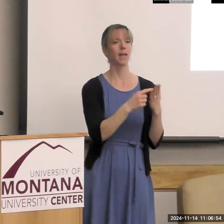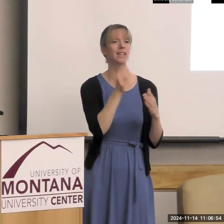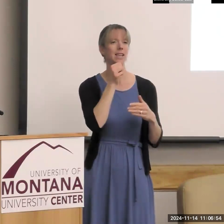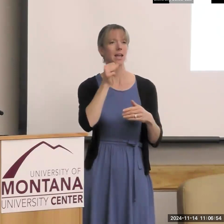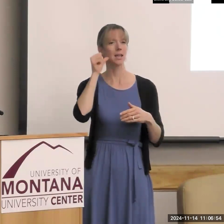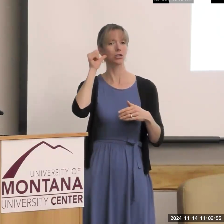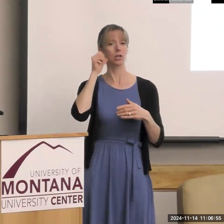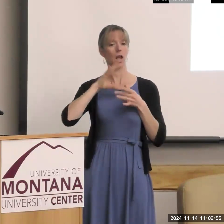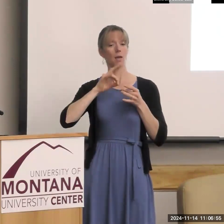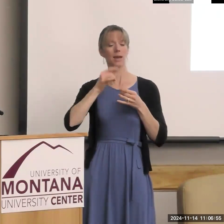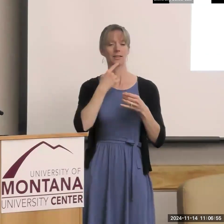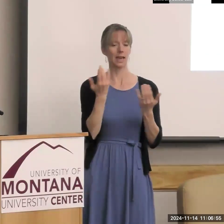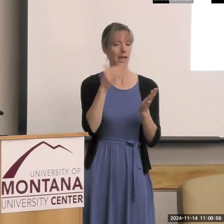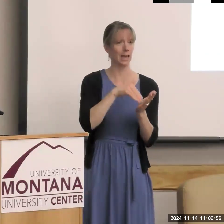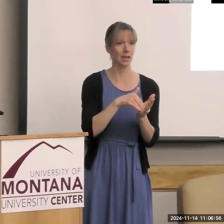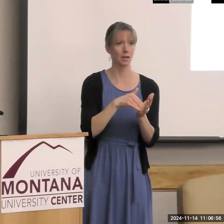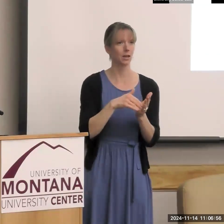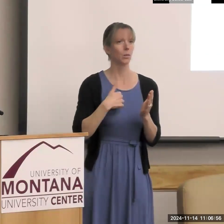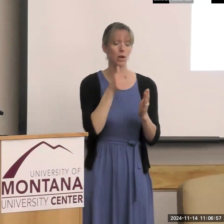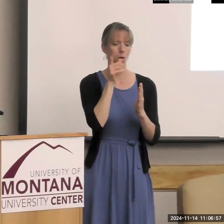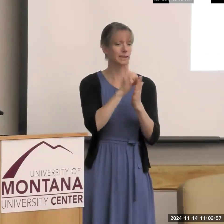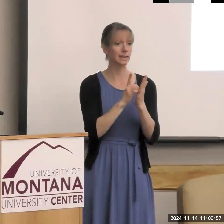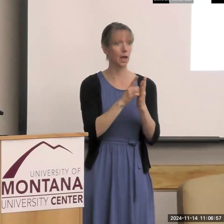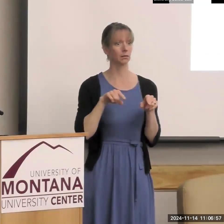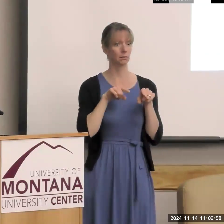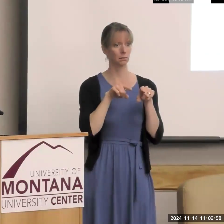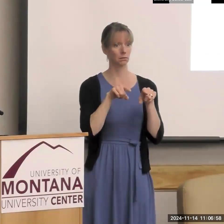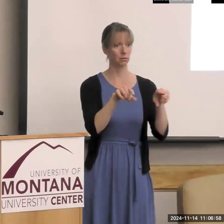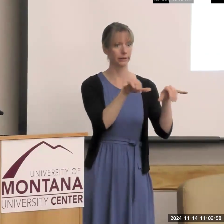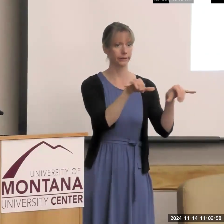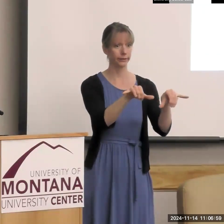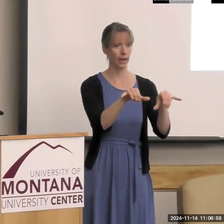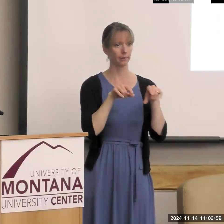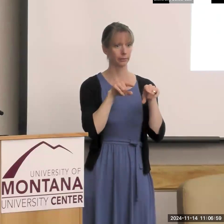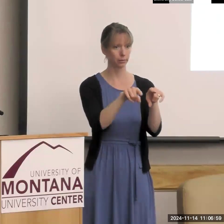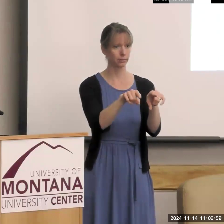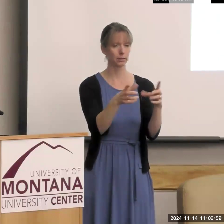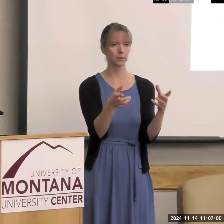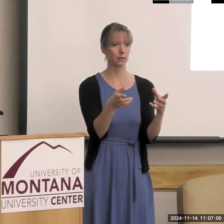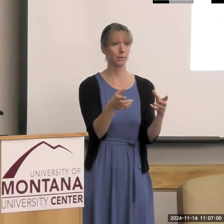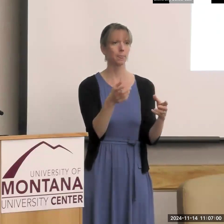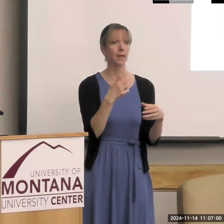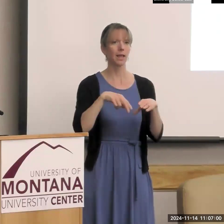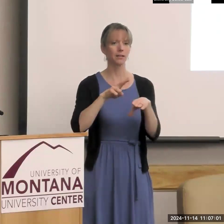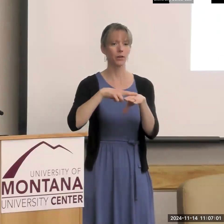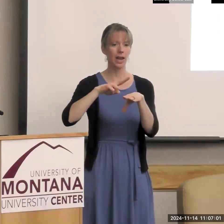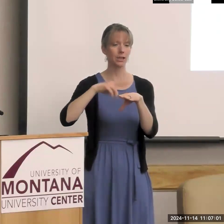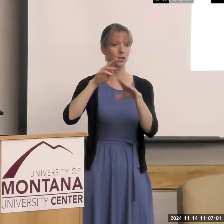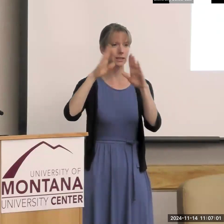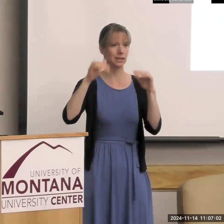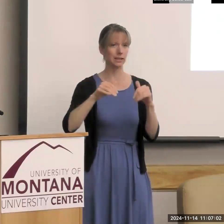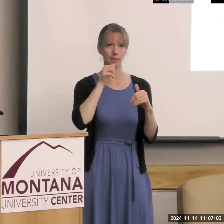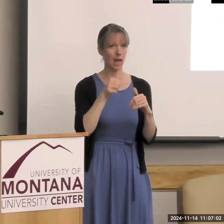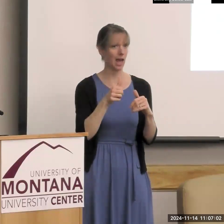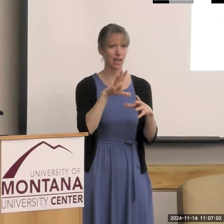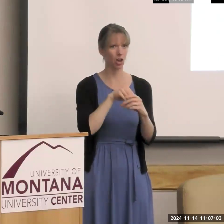again today. We should not be designing a parallel system to fix a problem that's in a national system that's just not